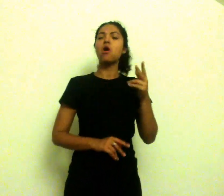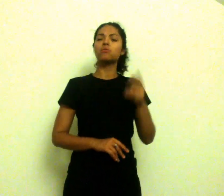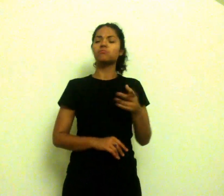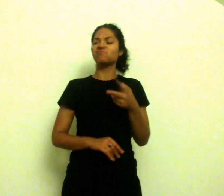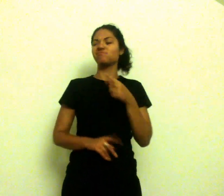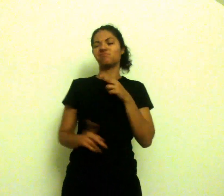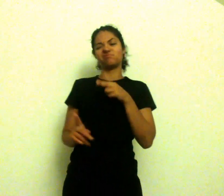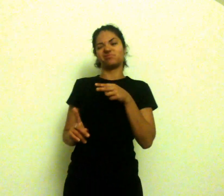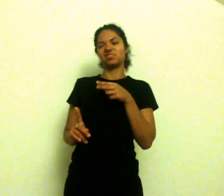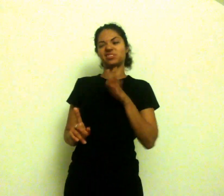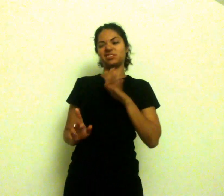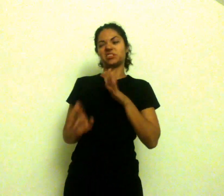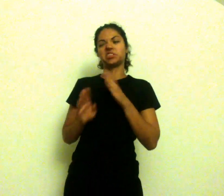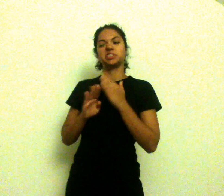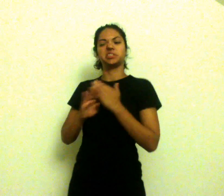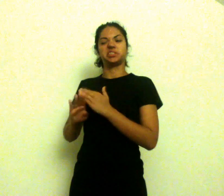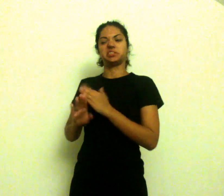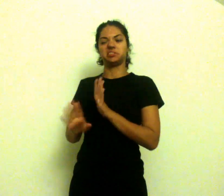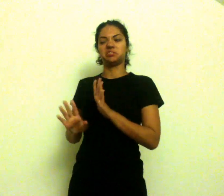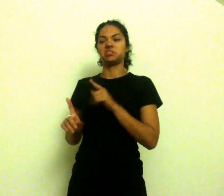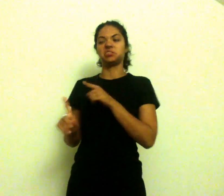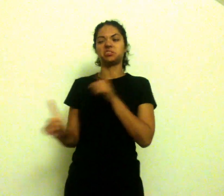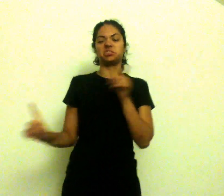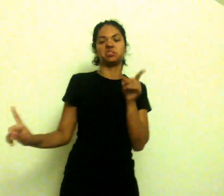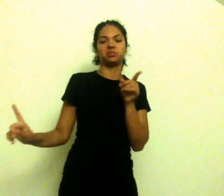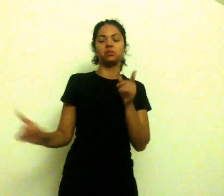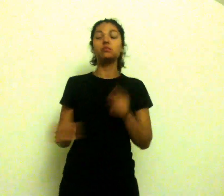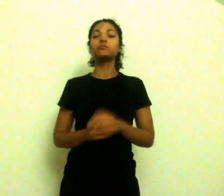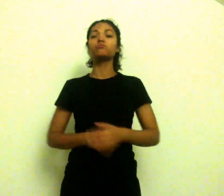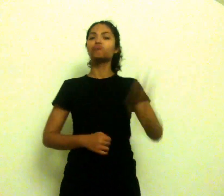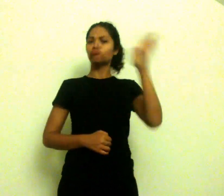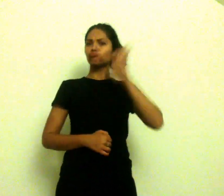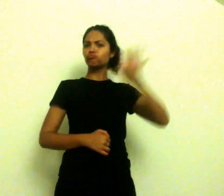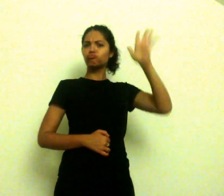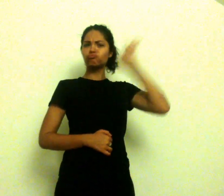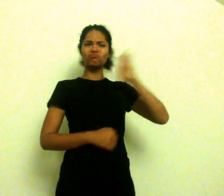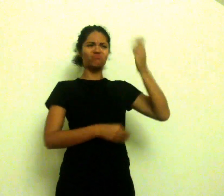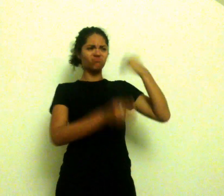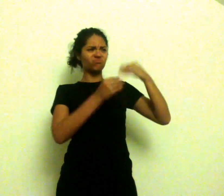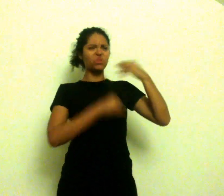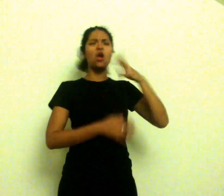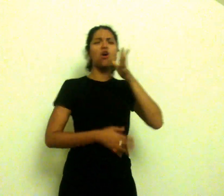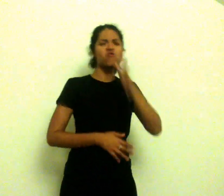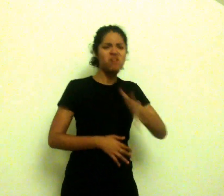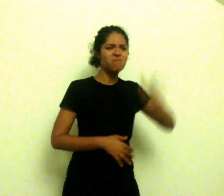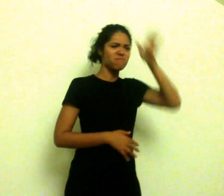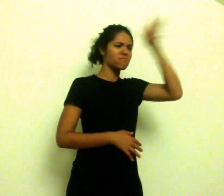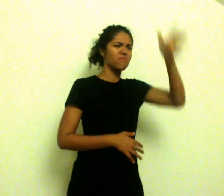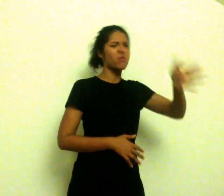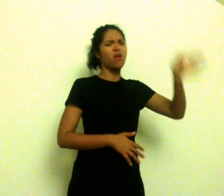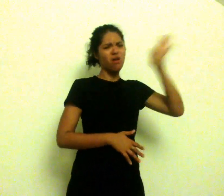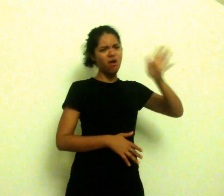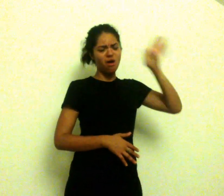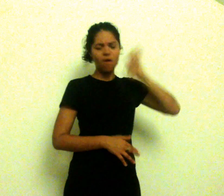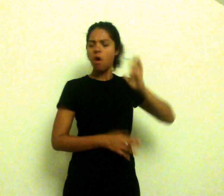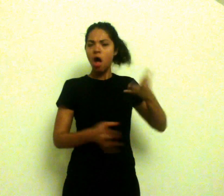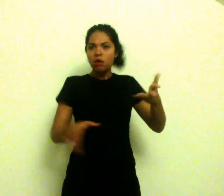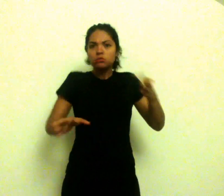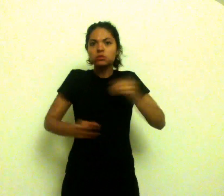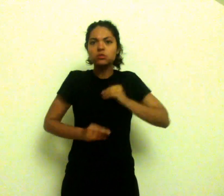was considered to be systemically religious, it was accepted that from that there would be some entailments. Now,